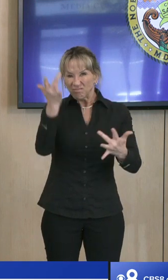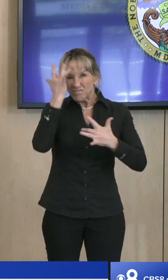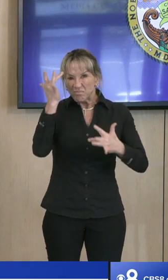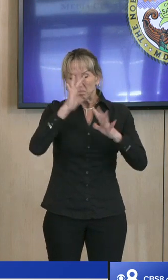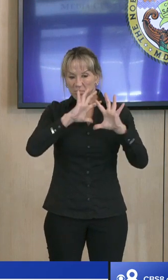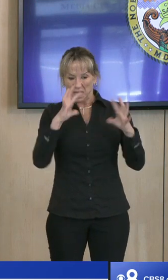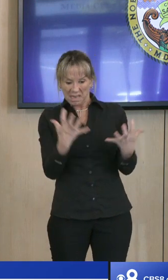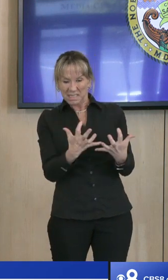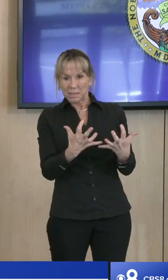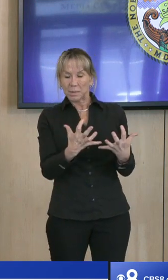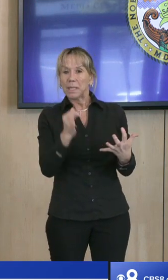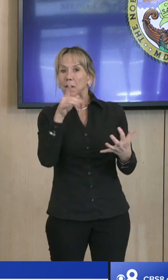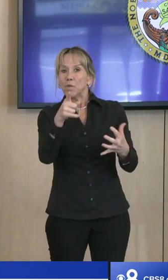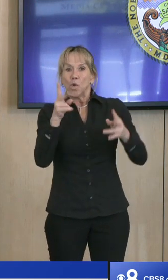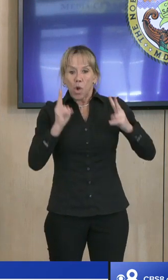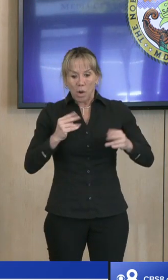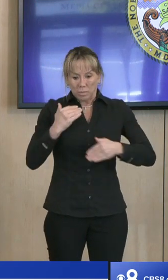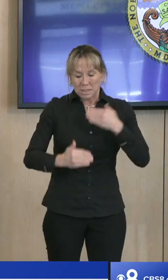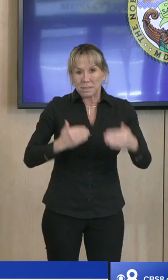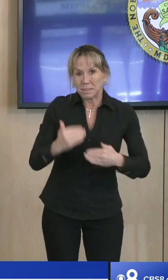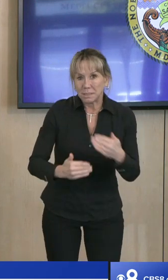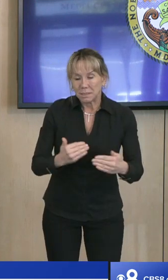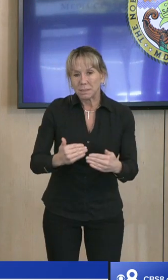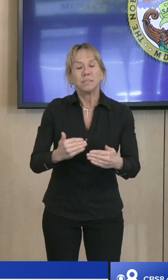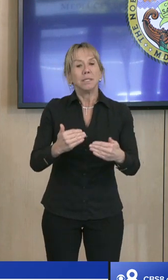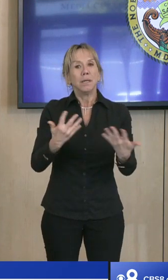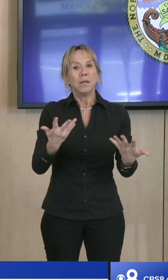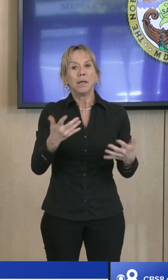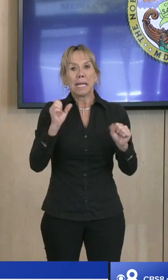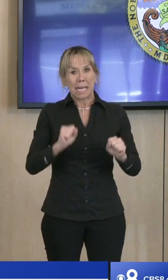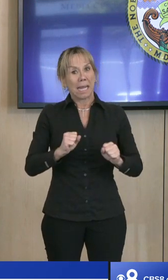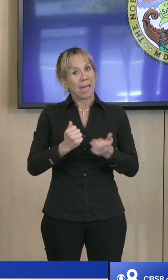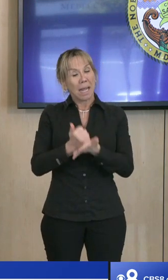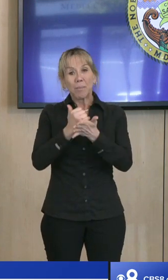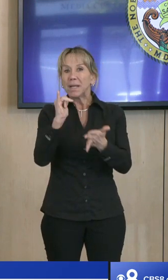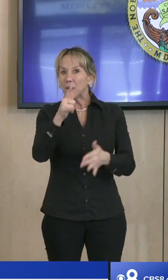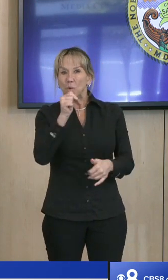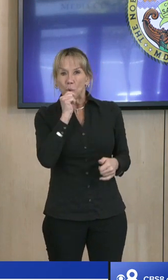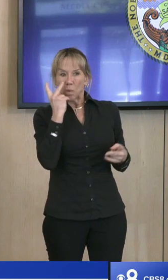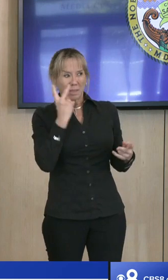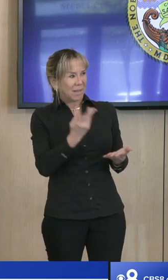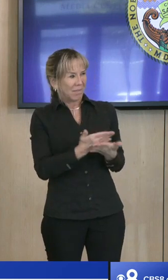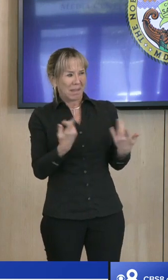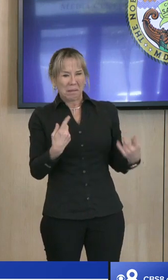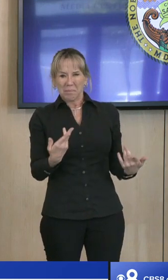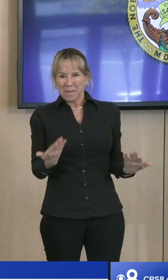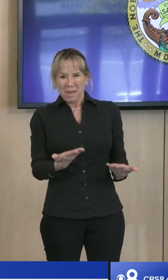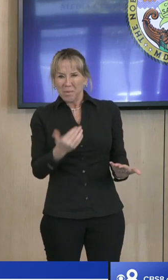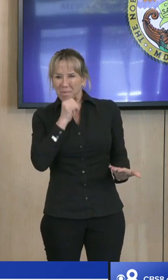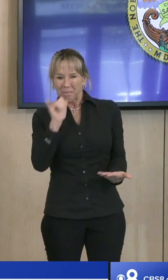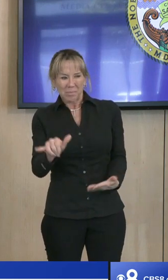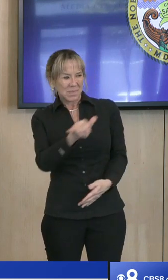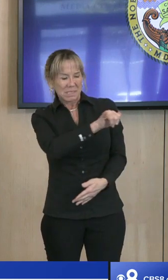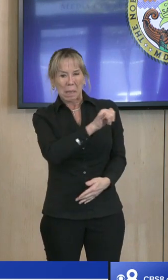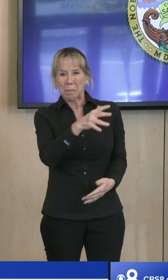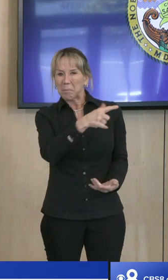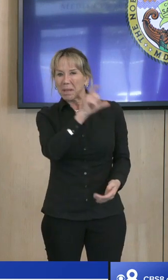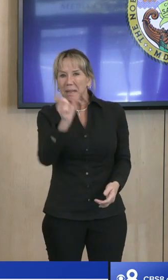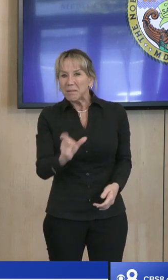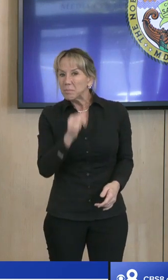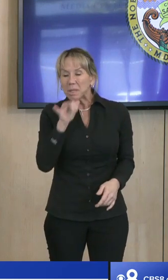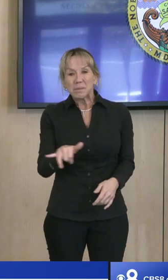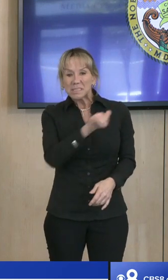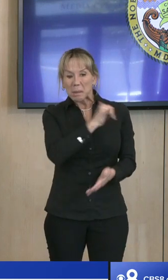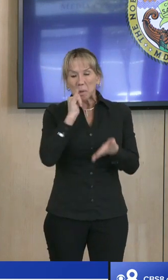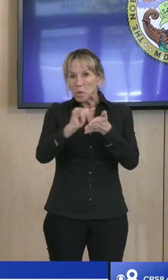aren't seeing the situations in San Diego like you are seeing in Italy or New York. But the simple reality is when you are seeing those scenes play out in your